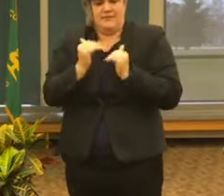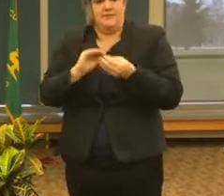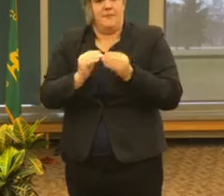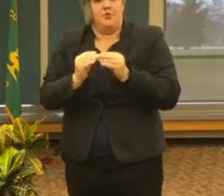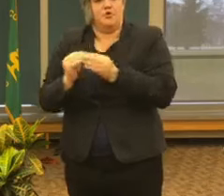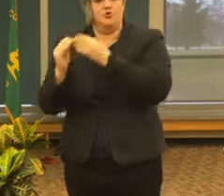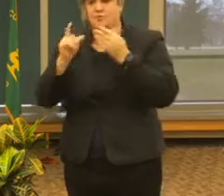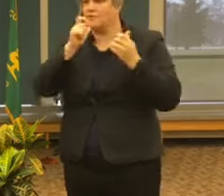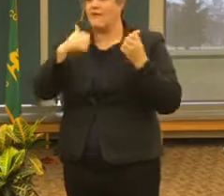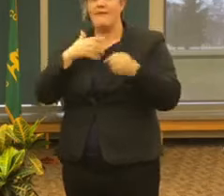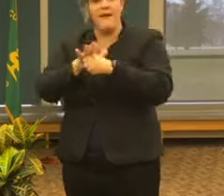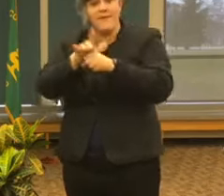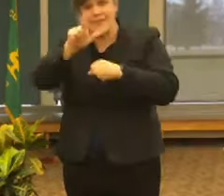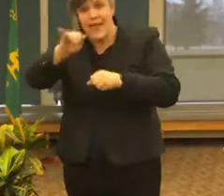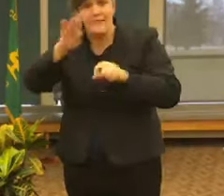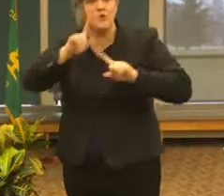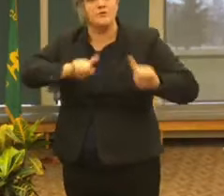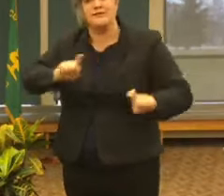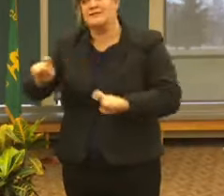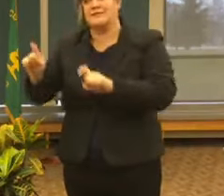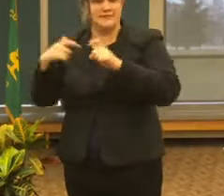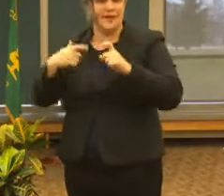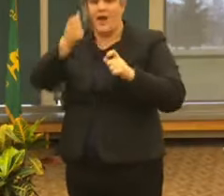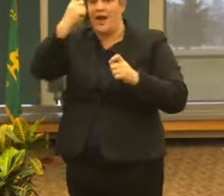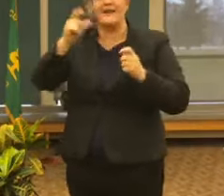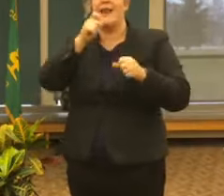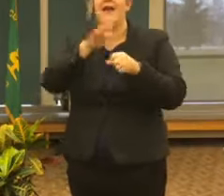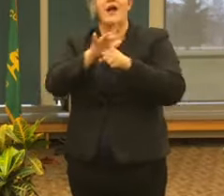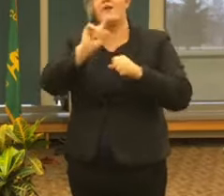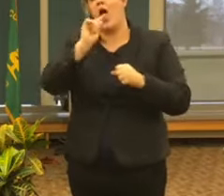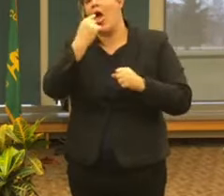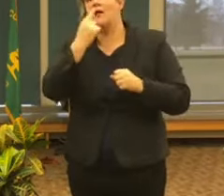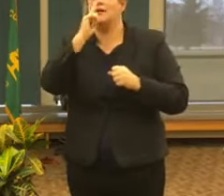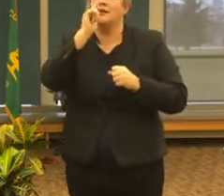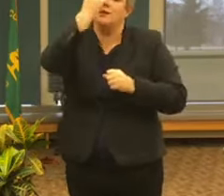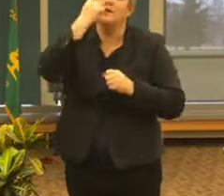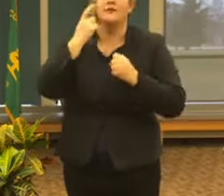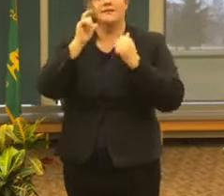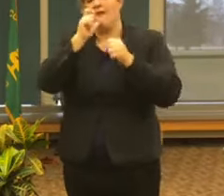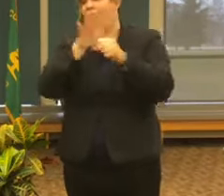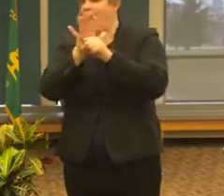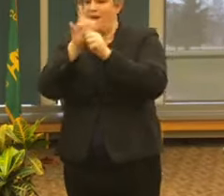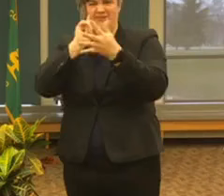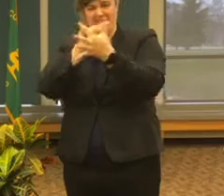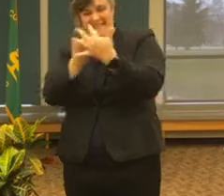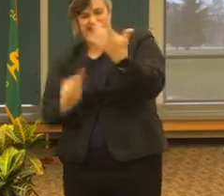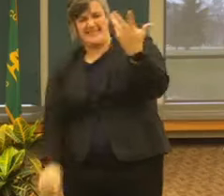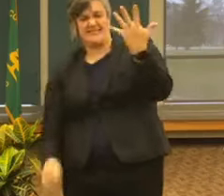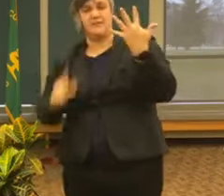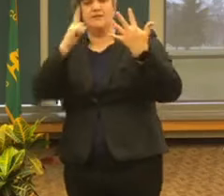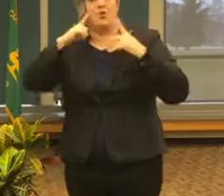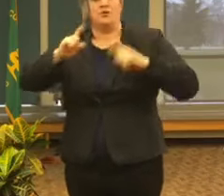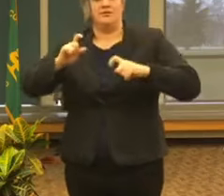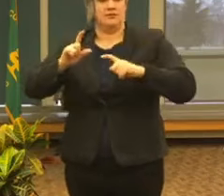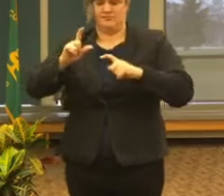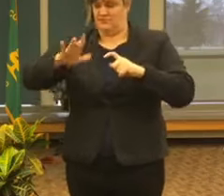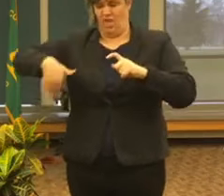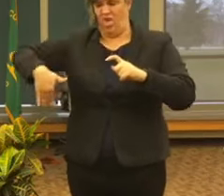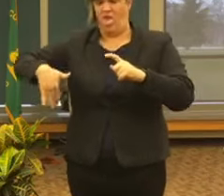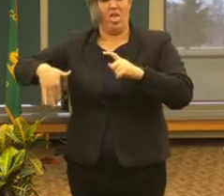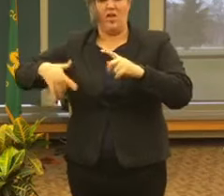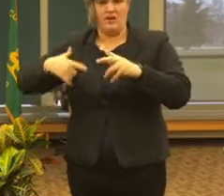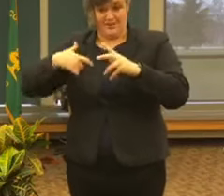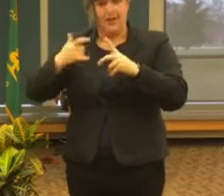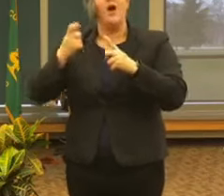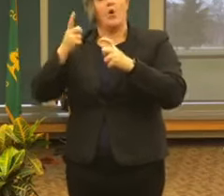laboratory capacity to do that. Frankly, there's not even enough swabs and medium and other things to do all the testing. Those numbers are increasing. The